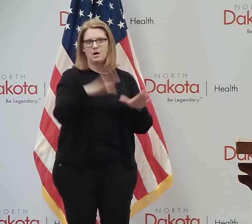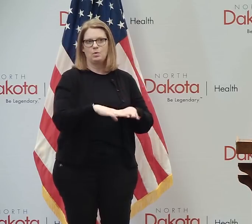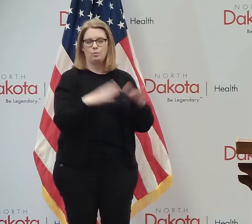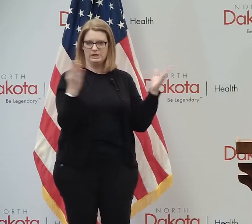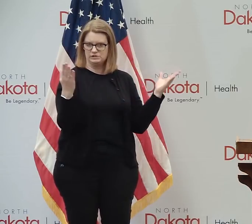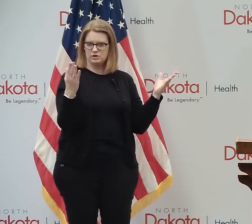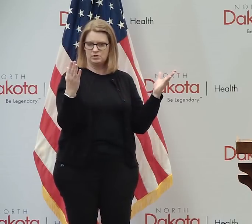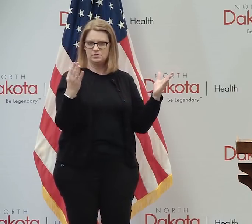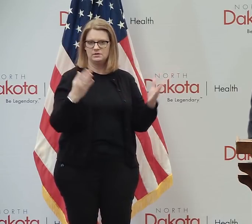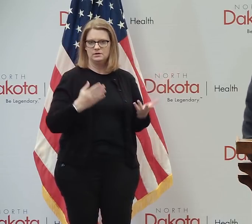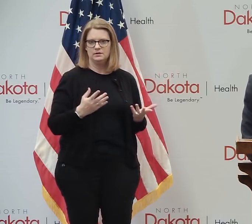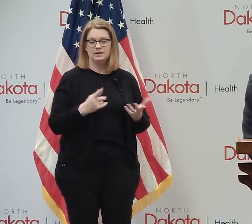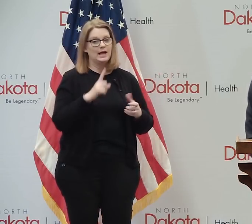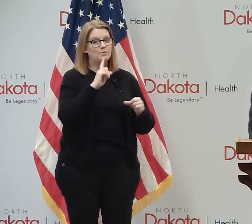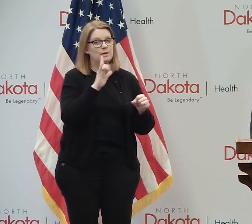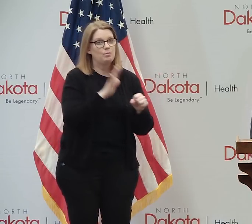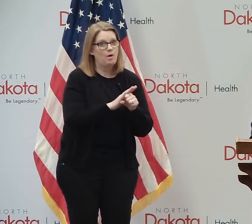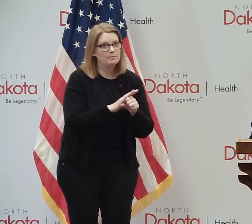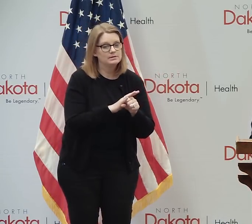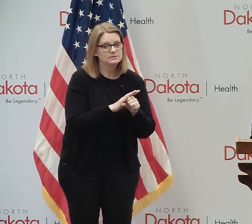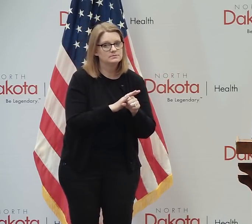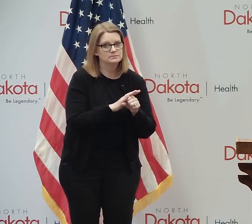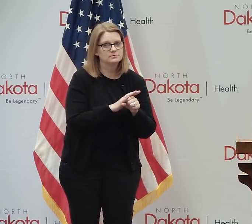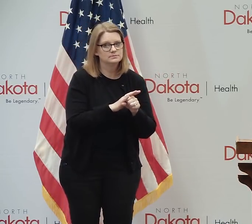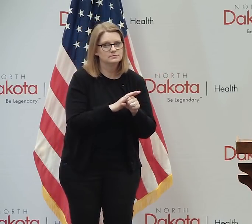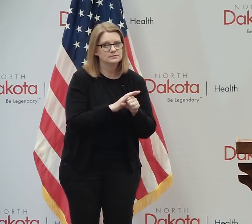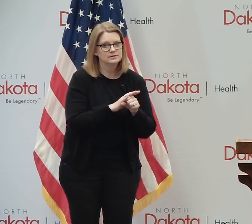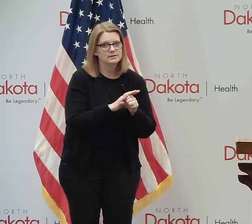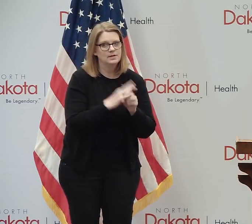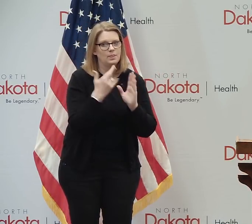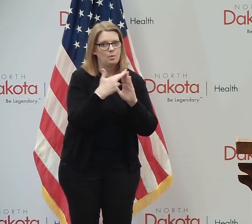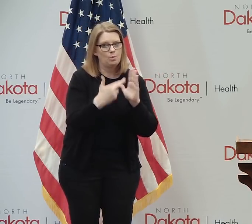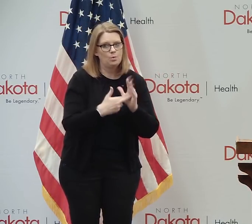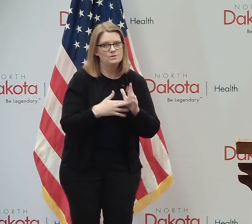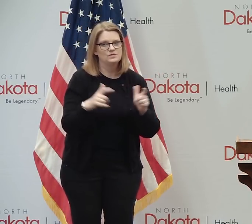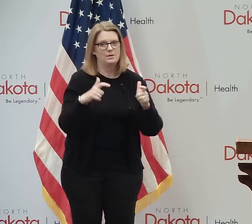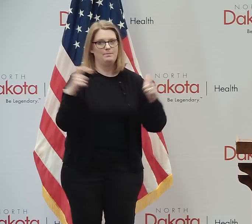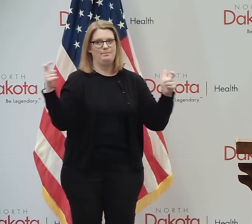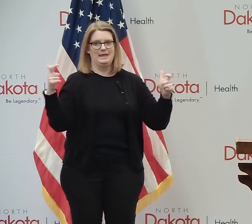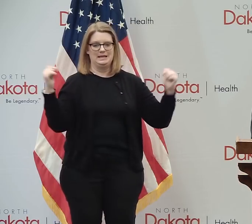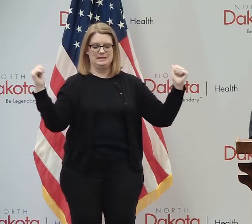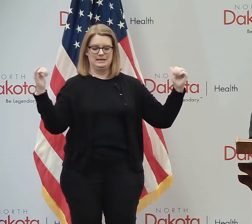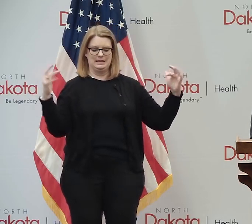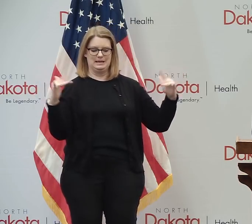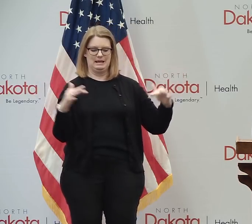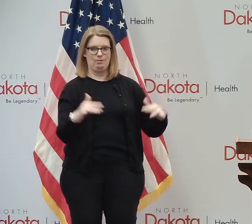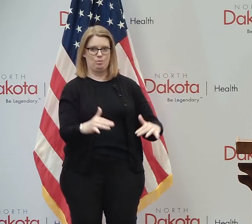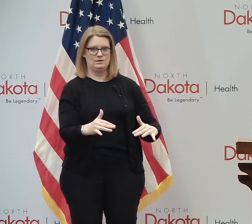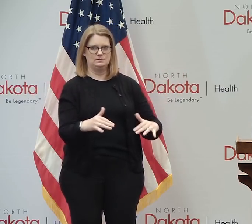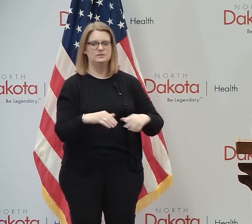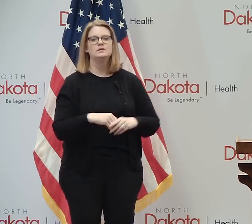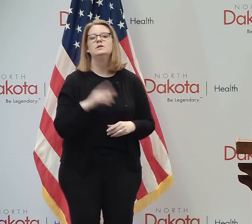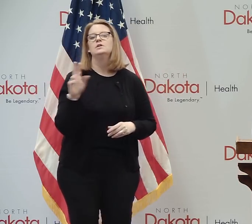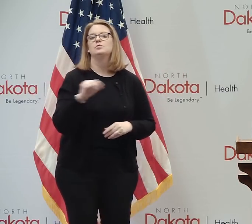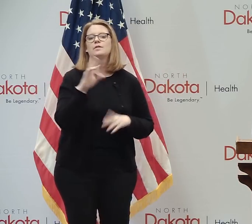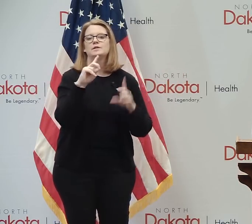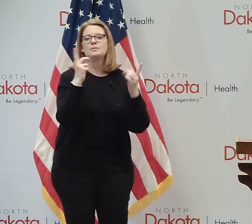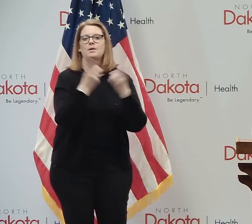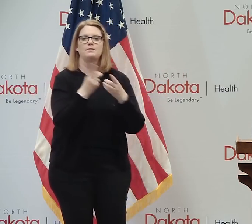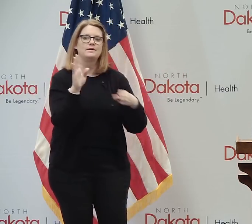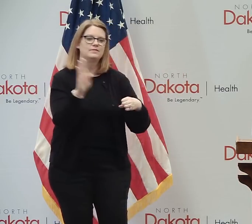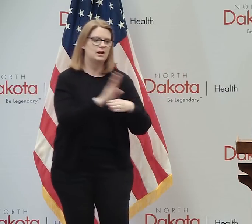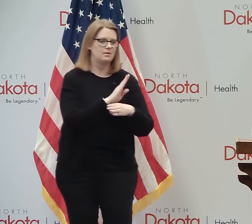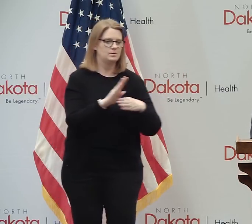we said, as promised today, that we'd be releasing the protocols for large gatherings. I want to thank the North Dakota Department of